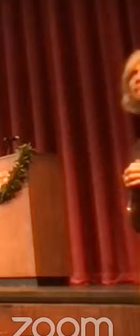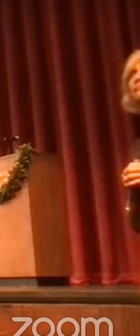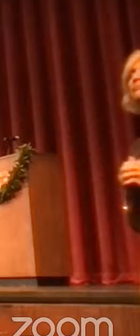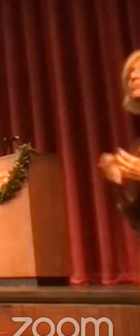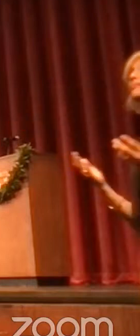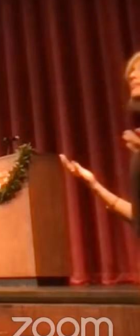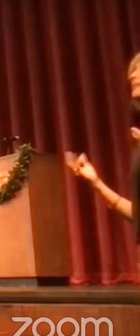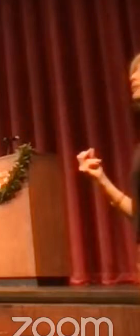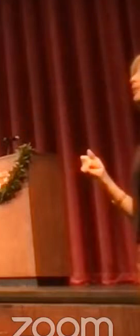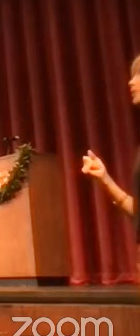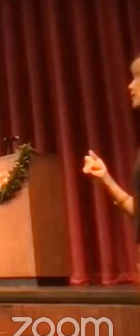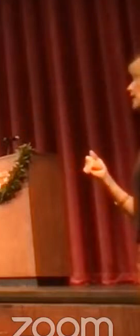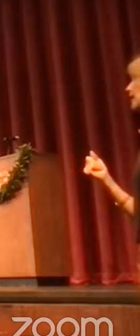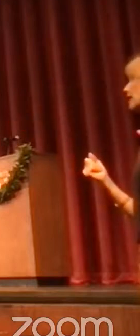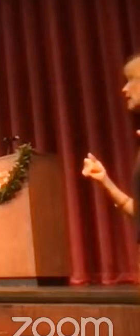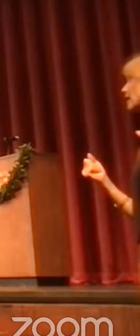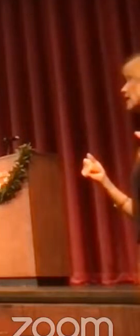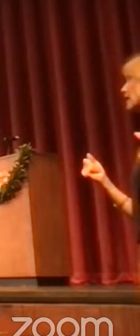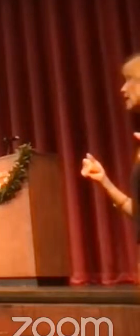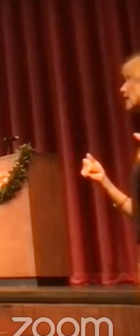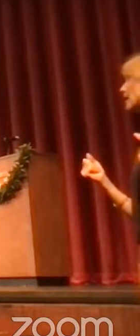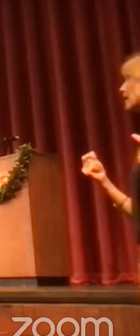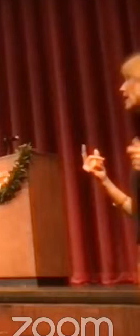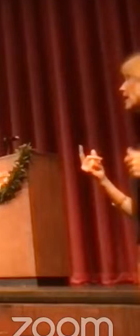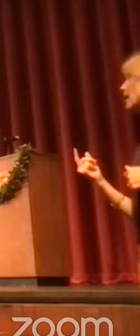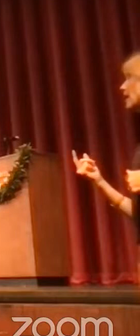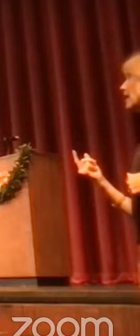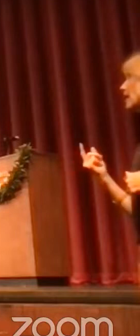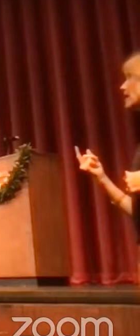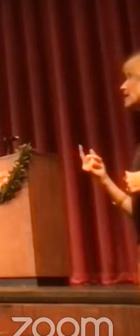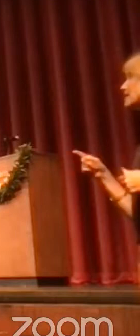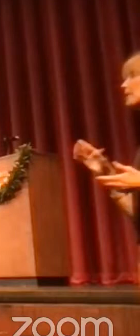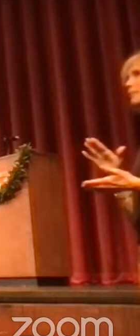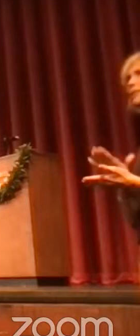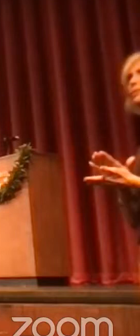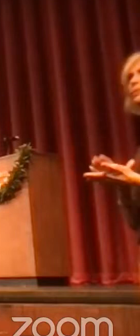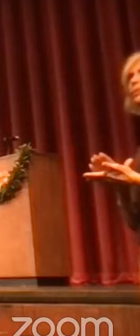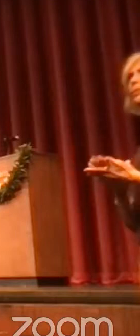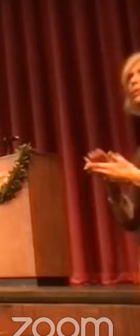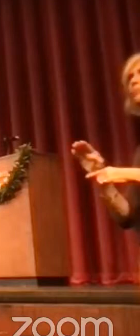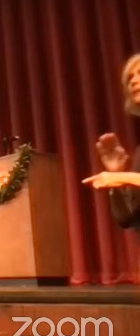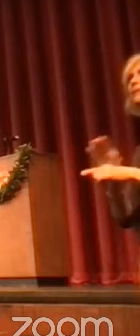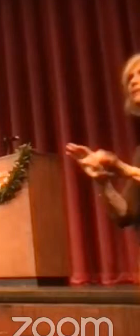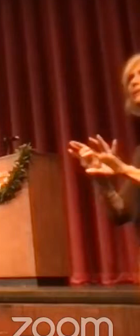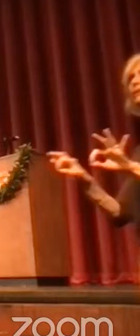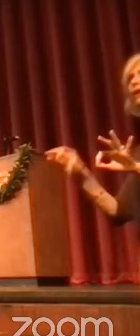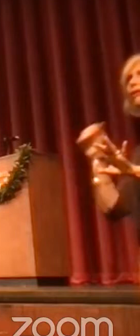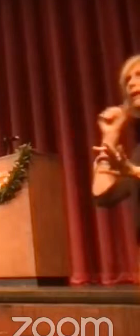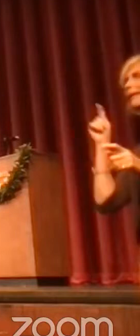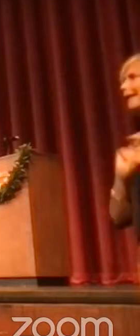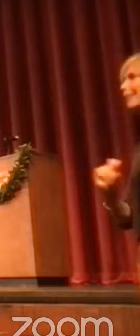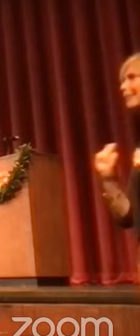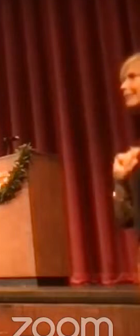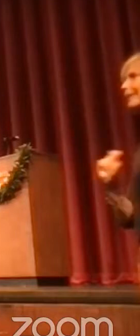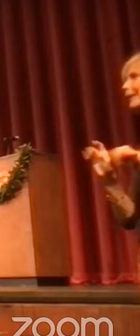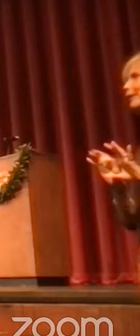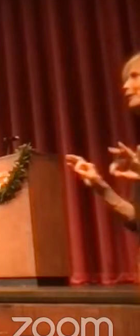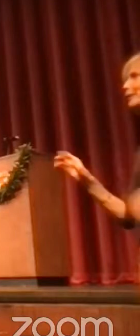And then, real quick, somebody went to school and did a business degree and not a theater degree on it.